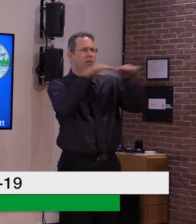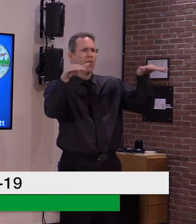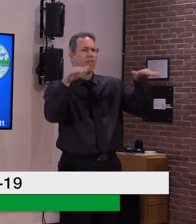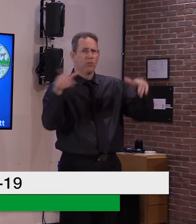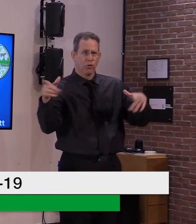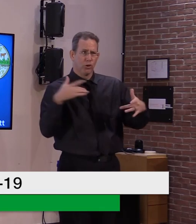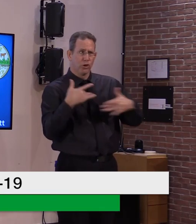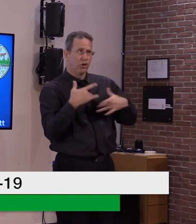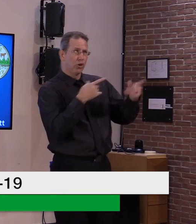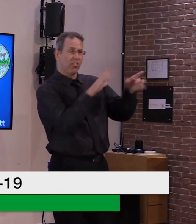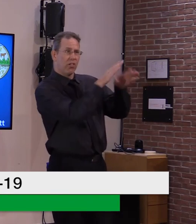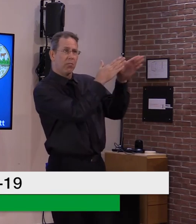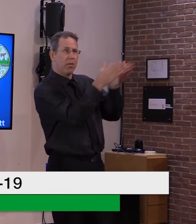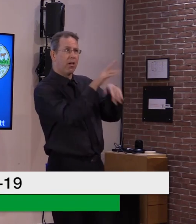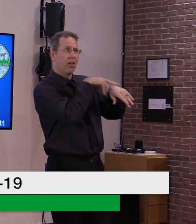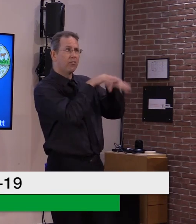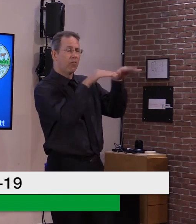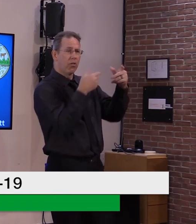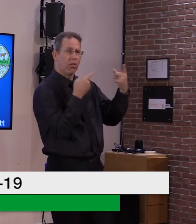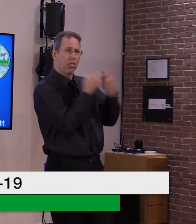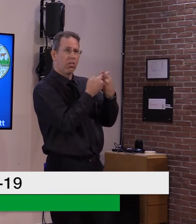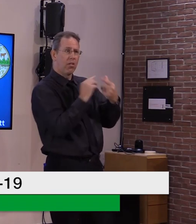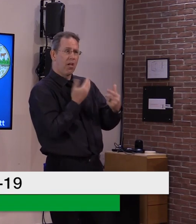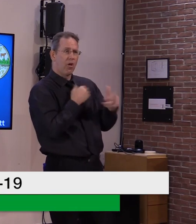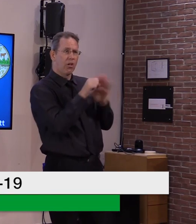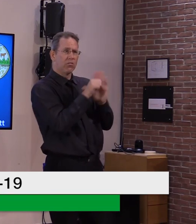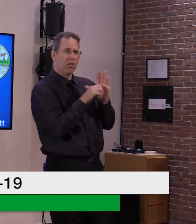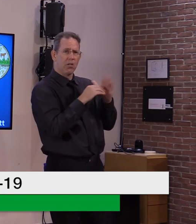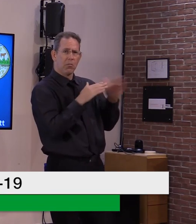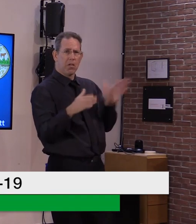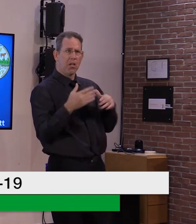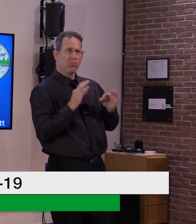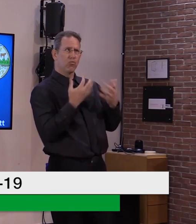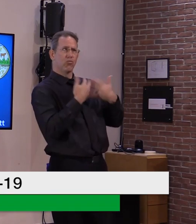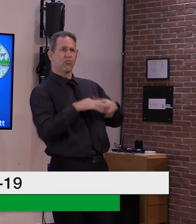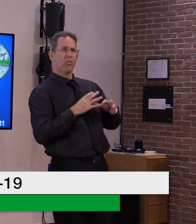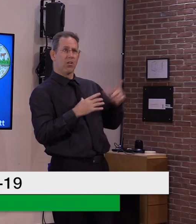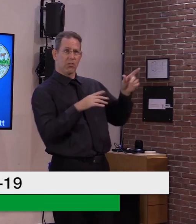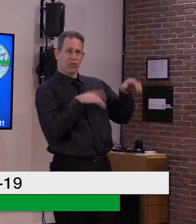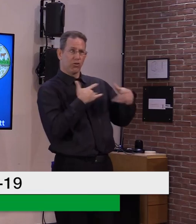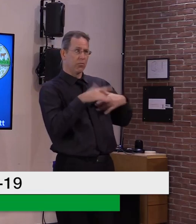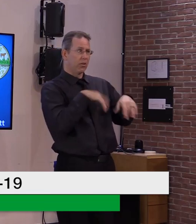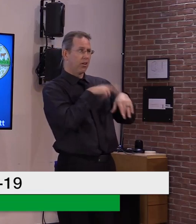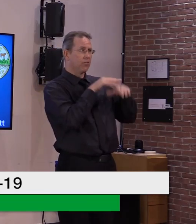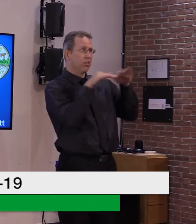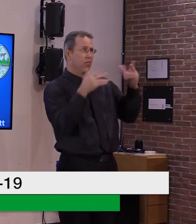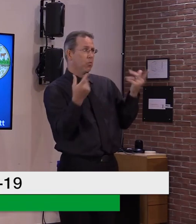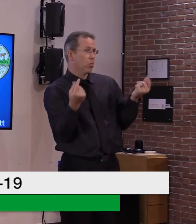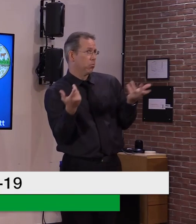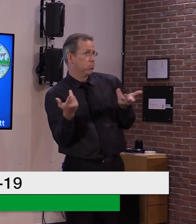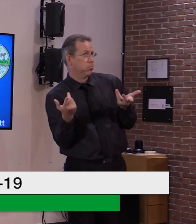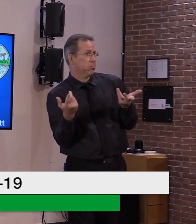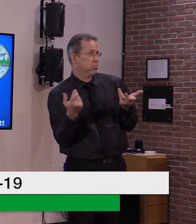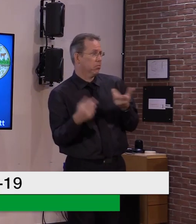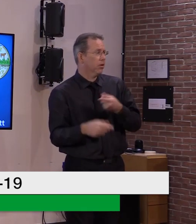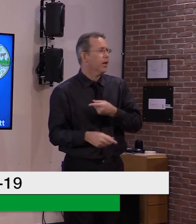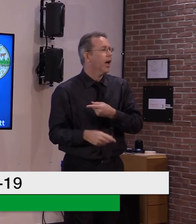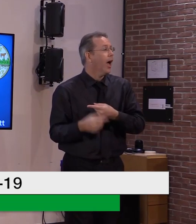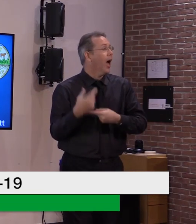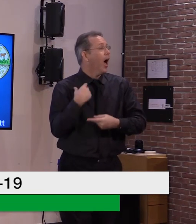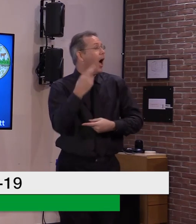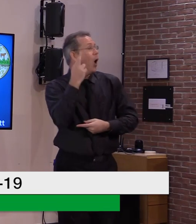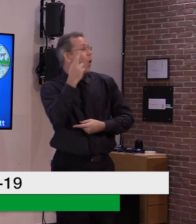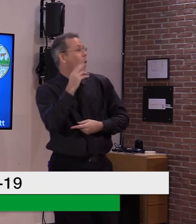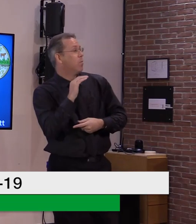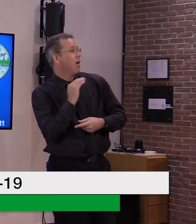has had a positive effect so i i don't believe that they are going to implement anything from a